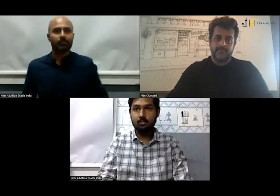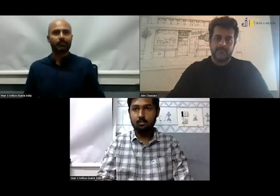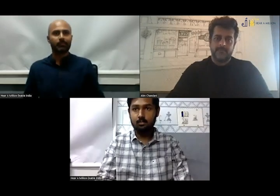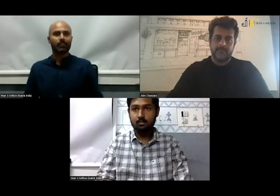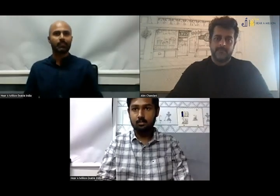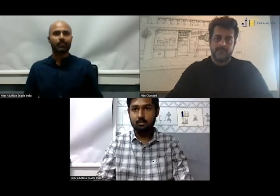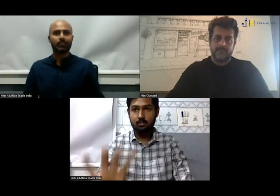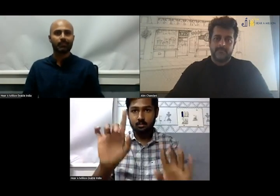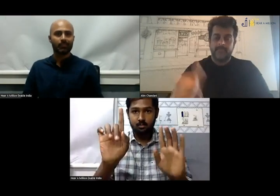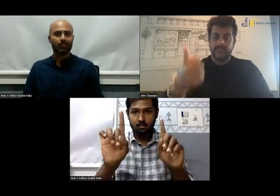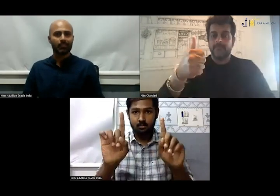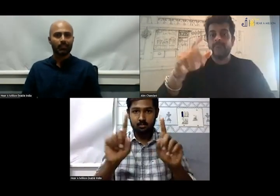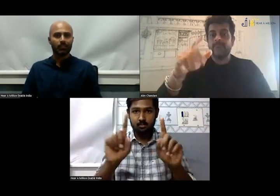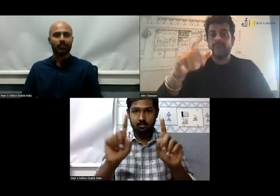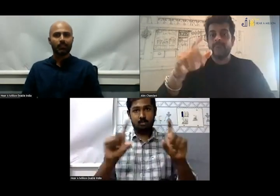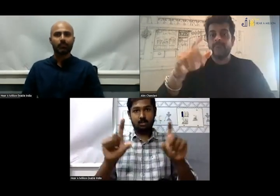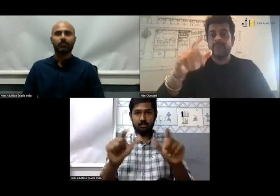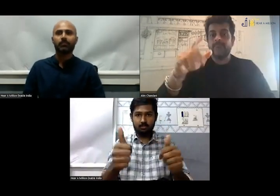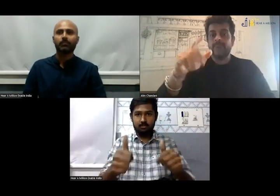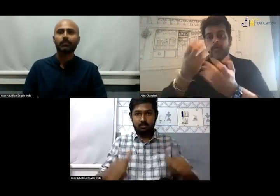Okay.